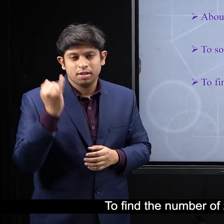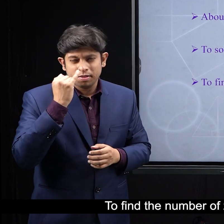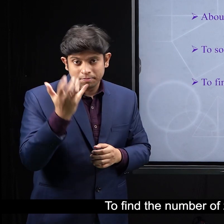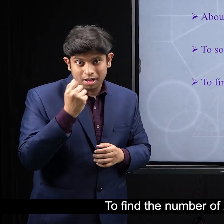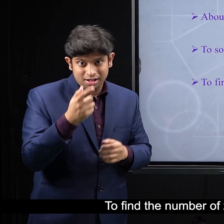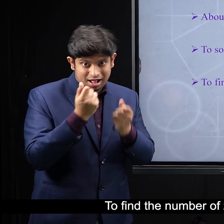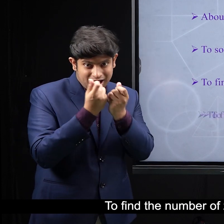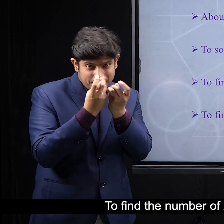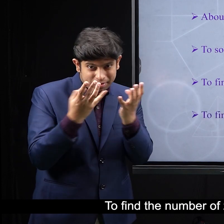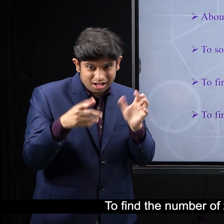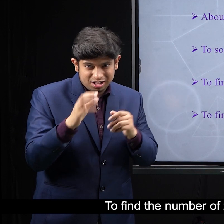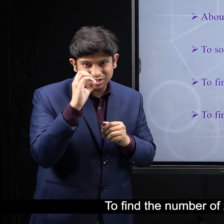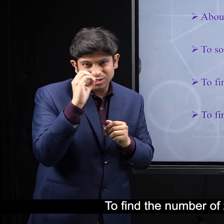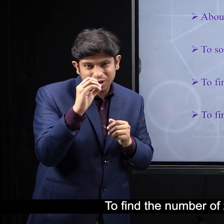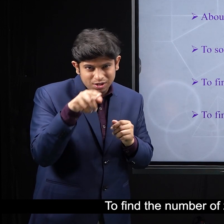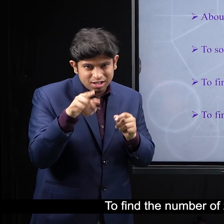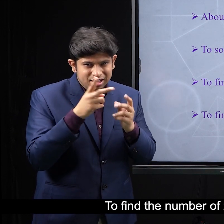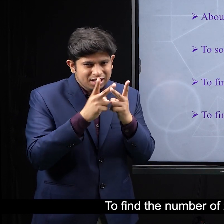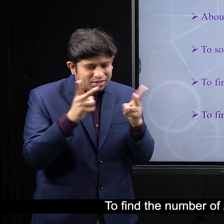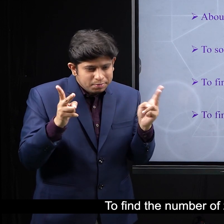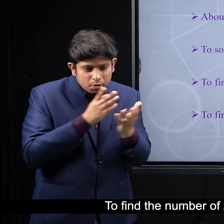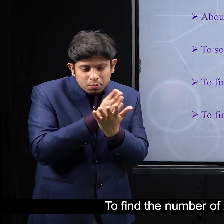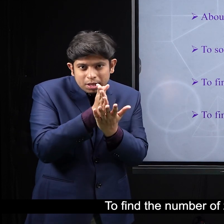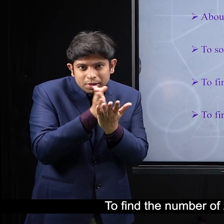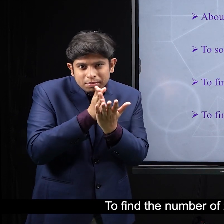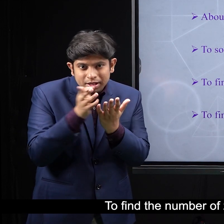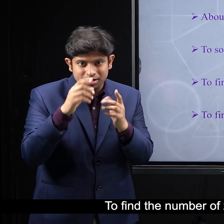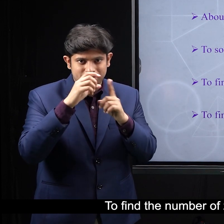to find the number of zeros for different type of polynomials.